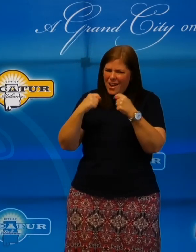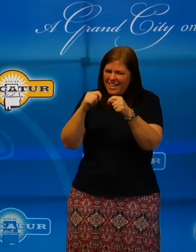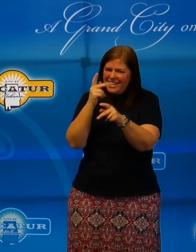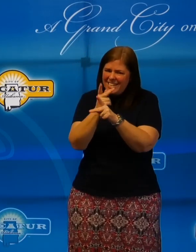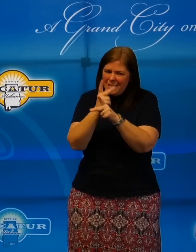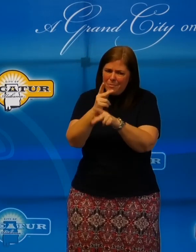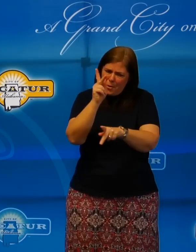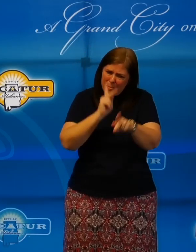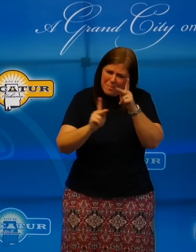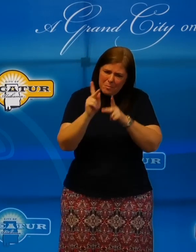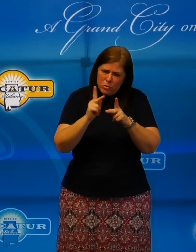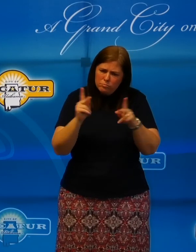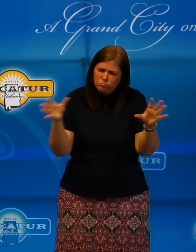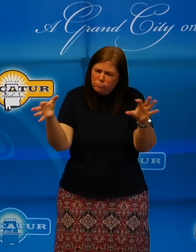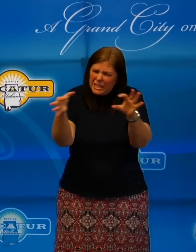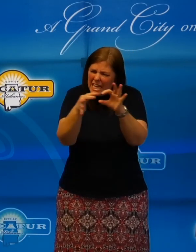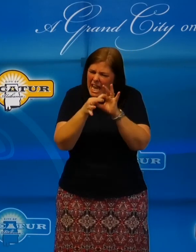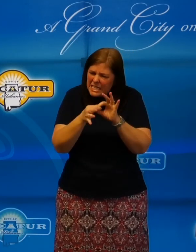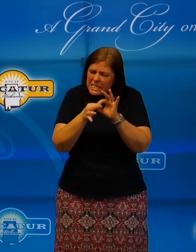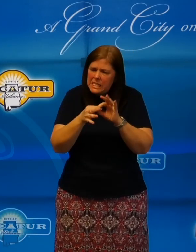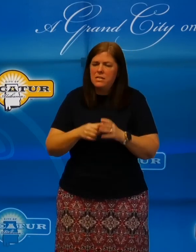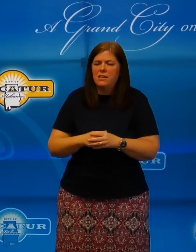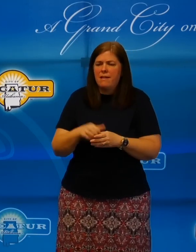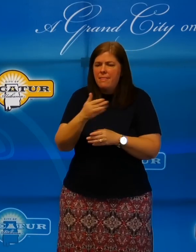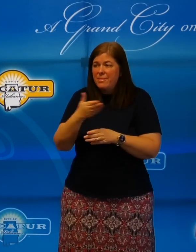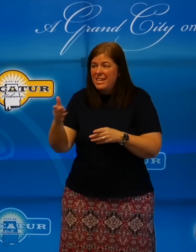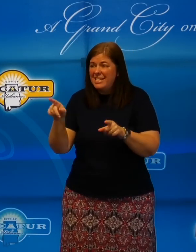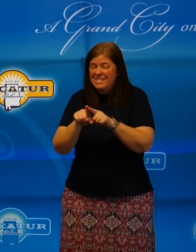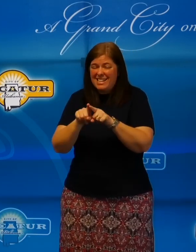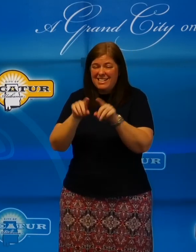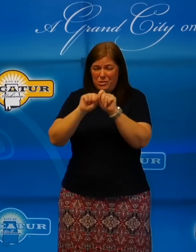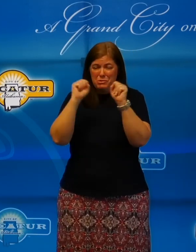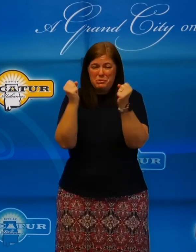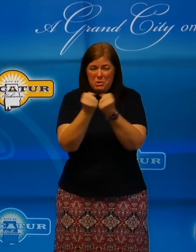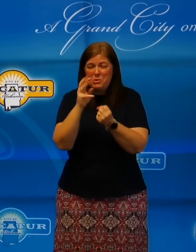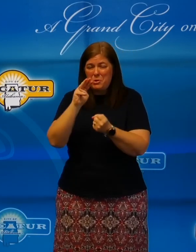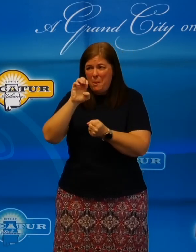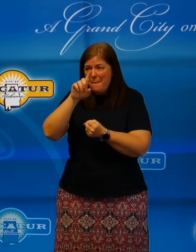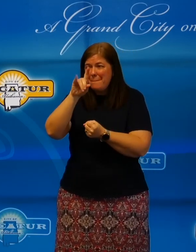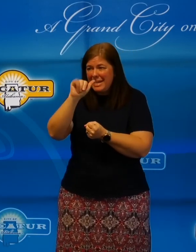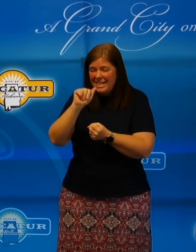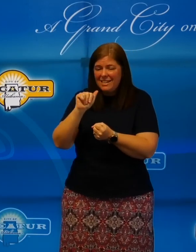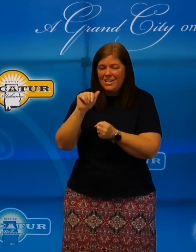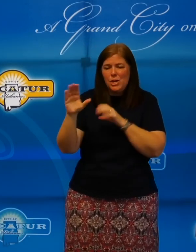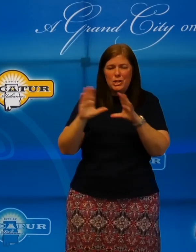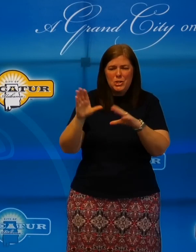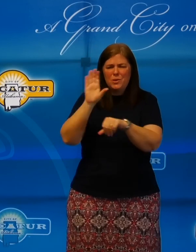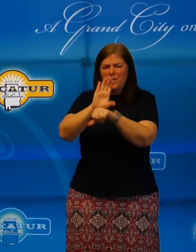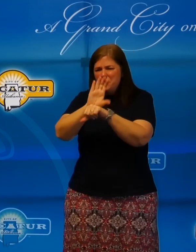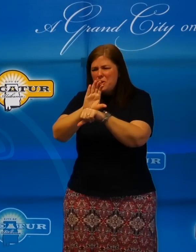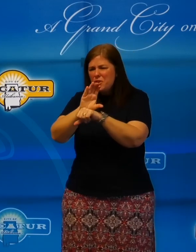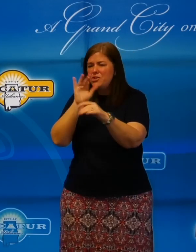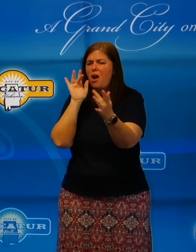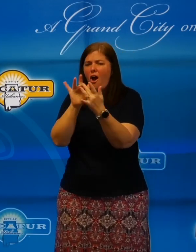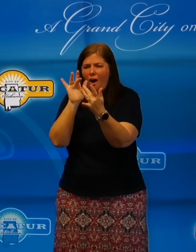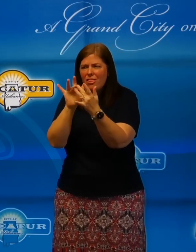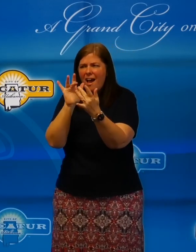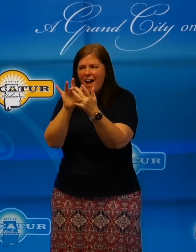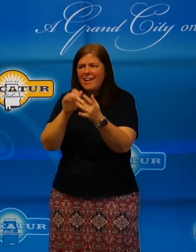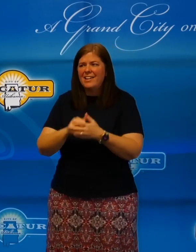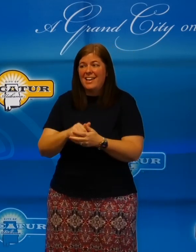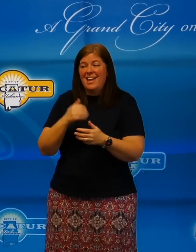congregations together. Things like social media, online ministries. And